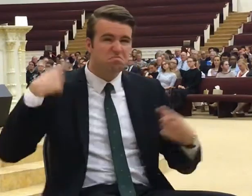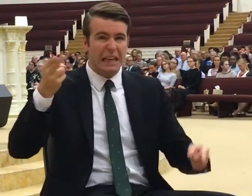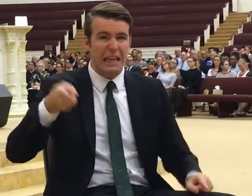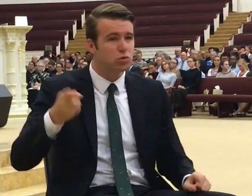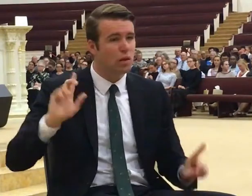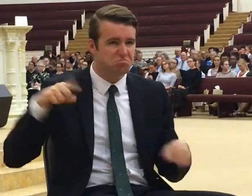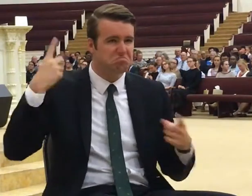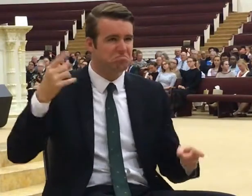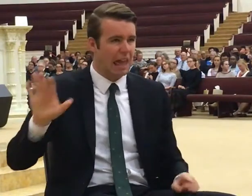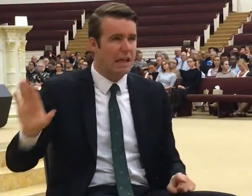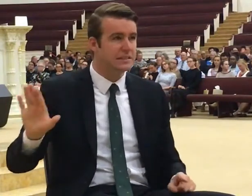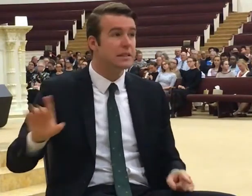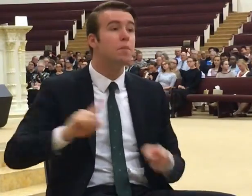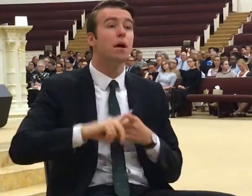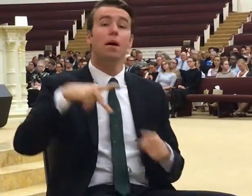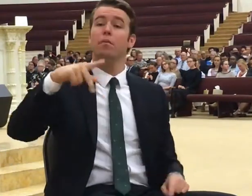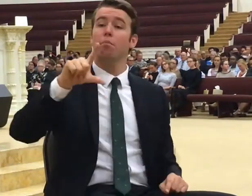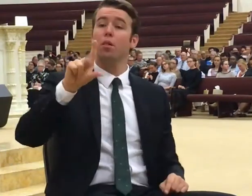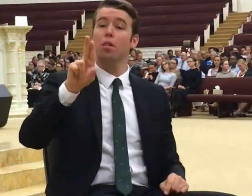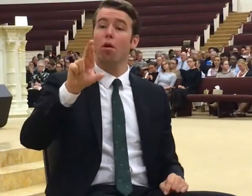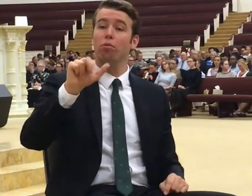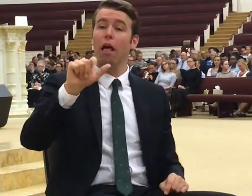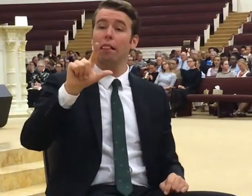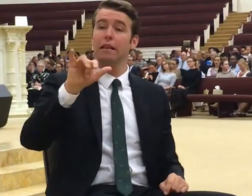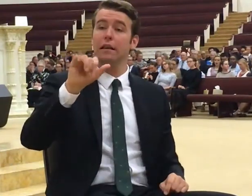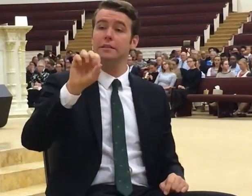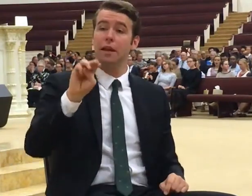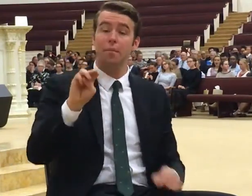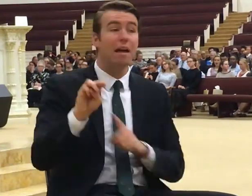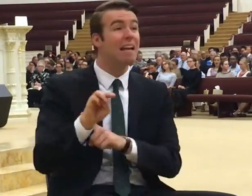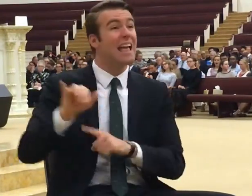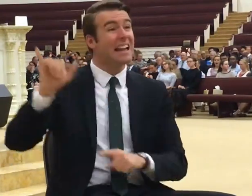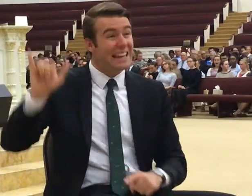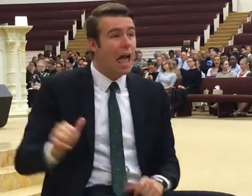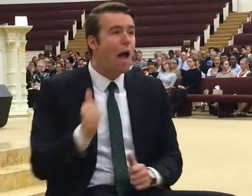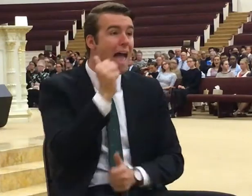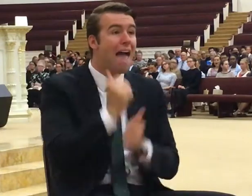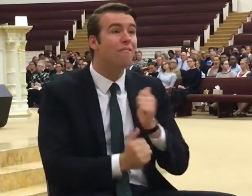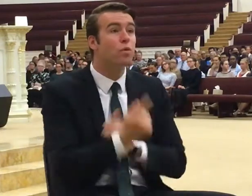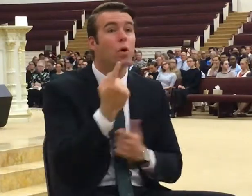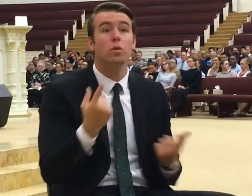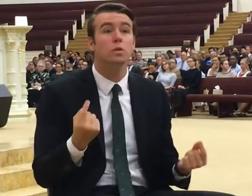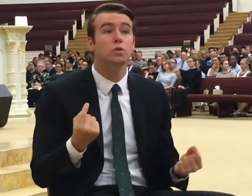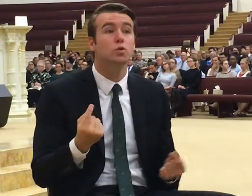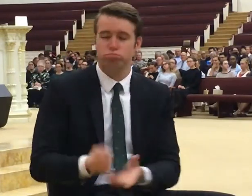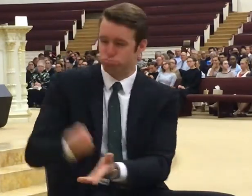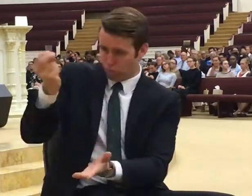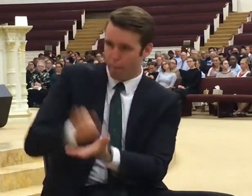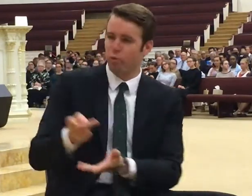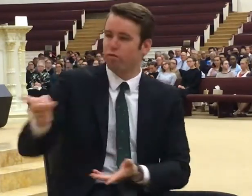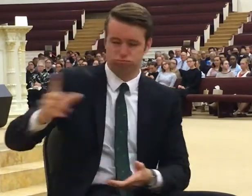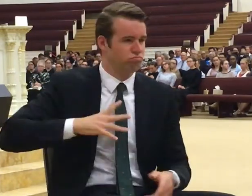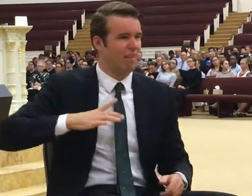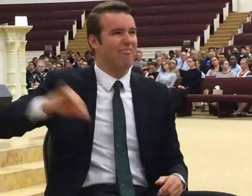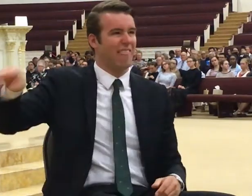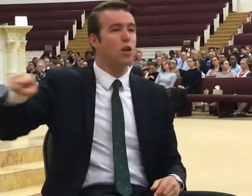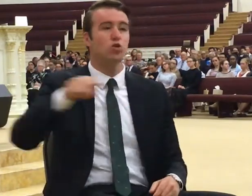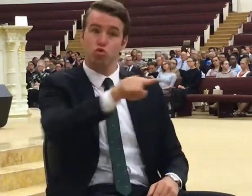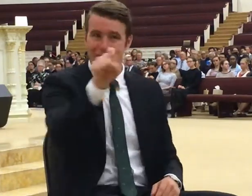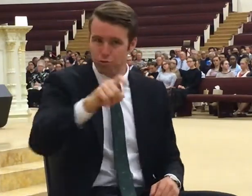now pluralism is now the approved way that you should